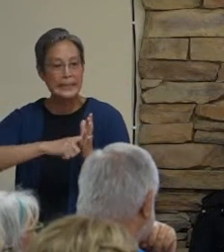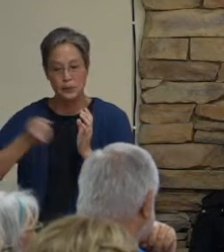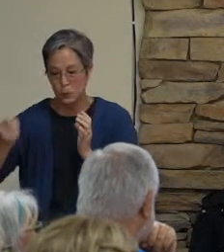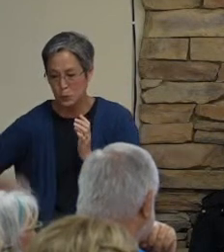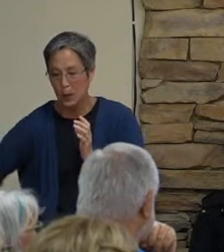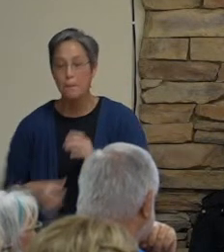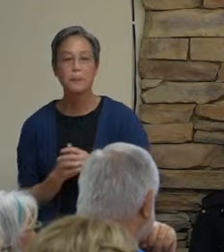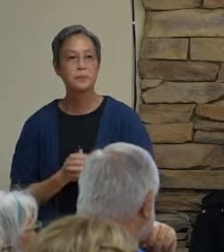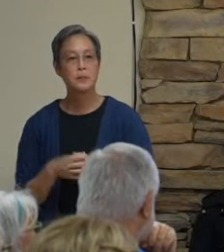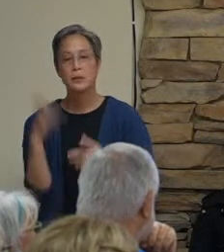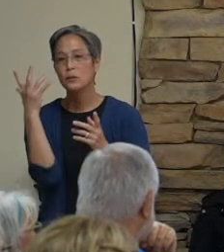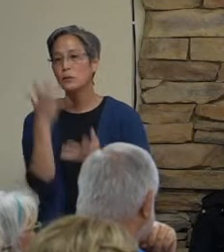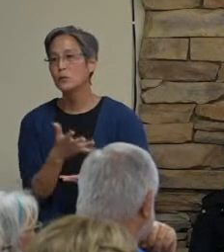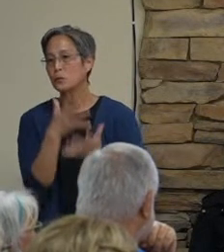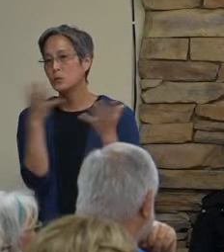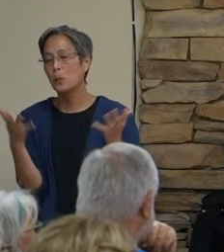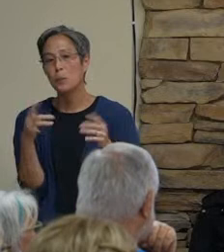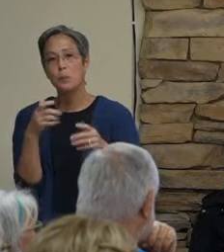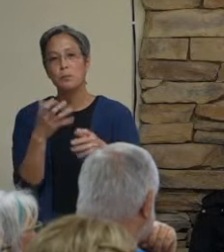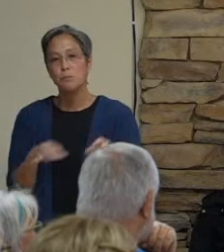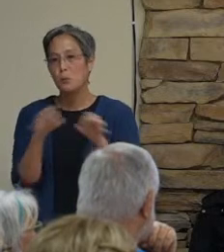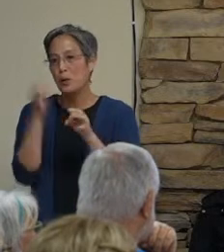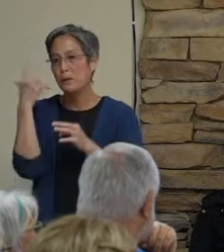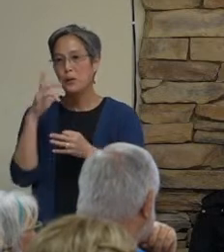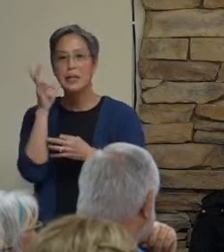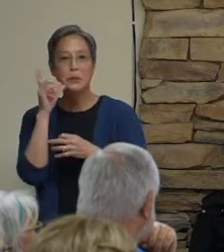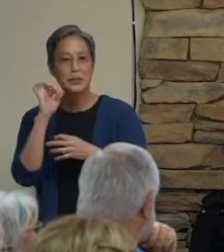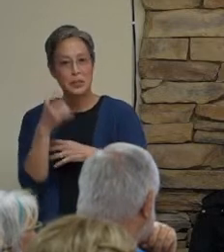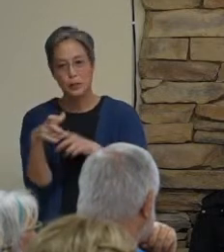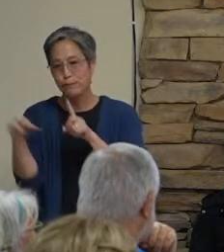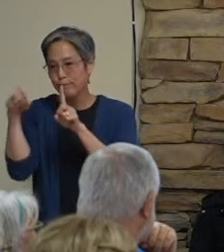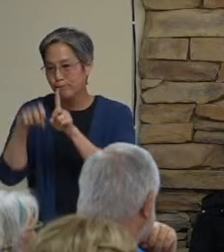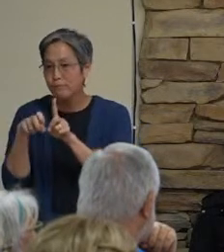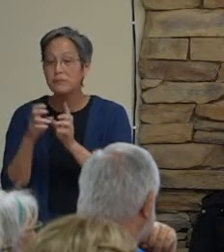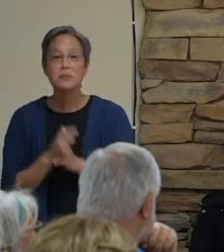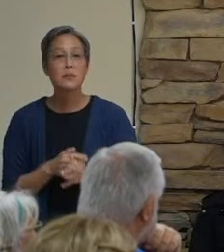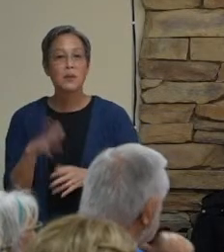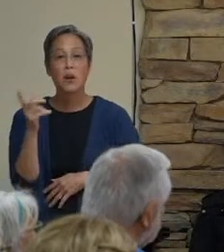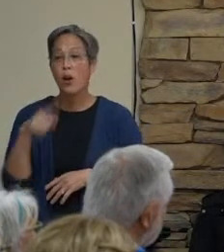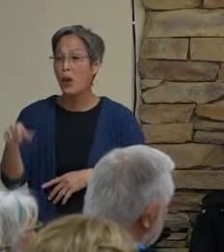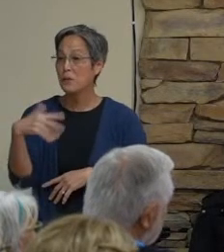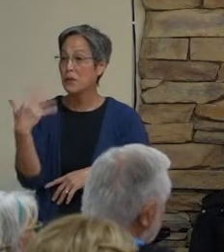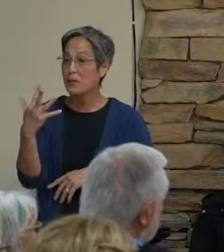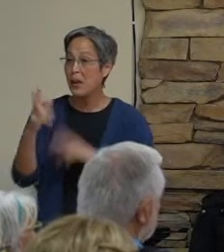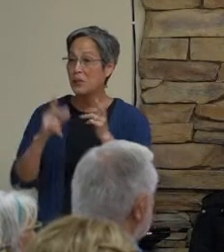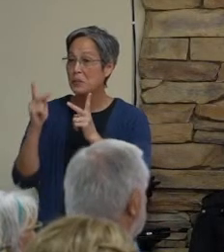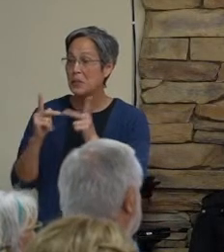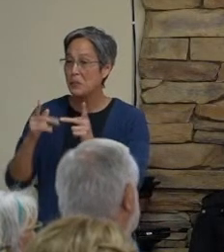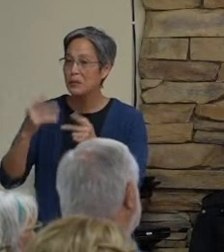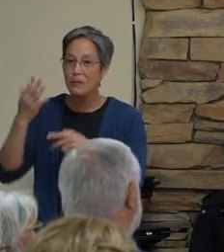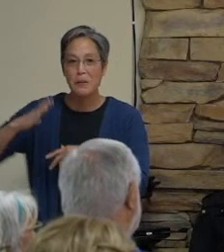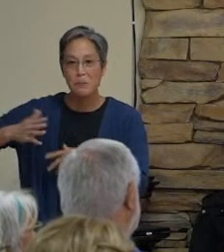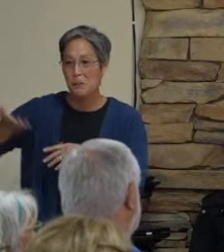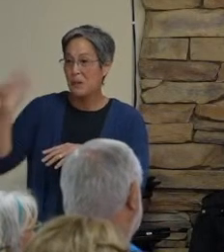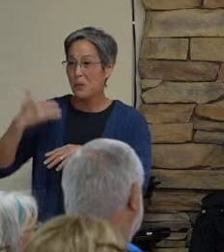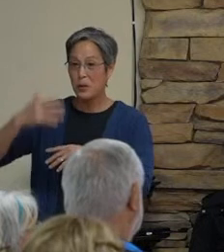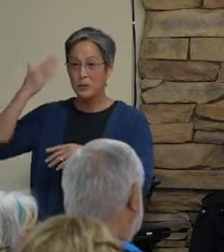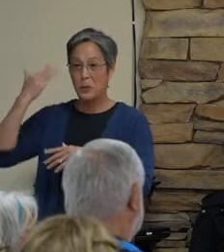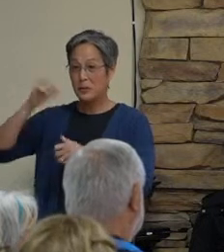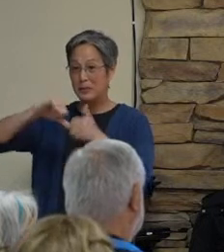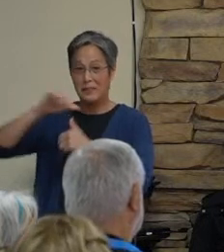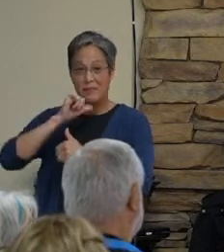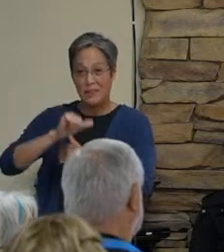having a hearing dog. These graduates, all 5 of you who entered as strangers, leave campus today with not